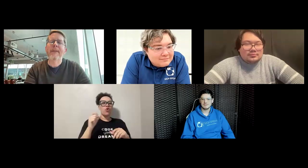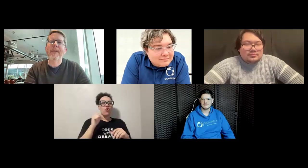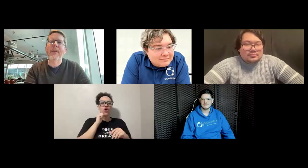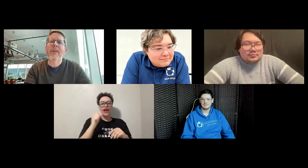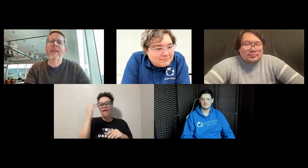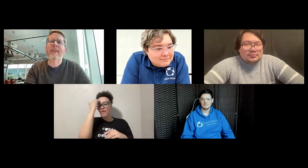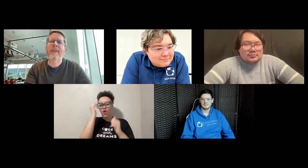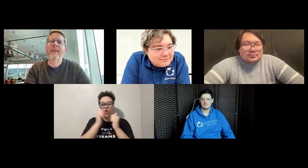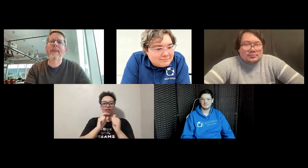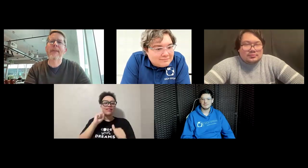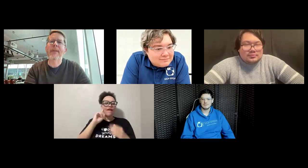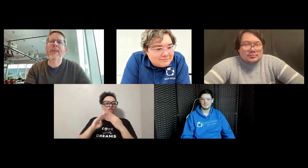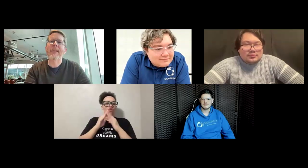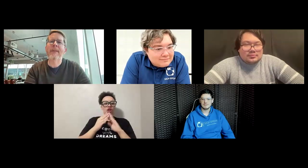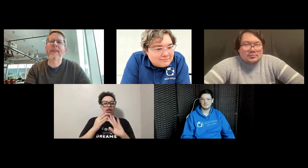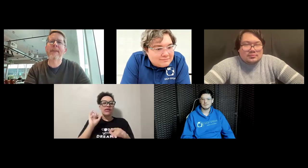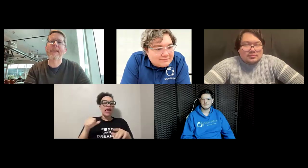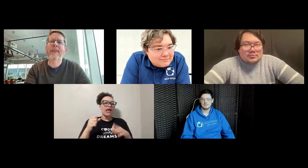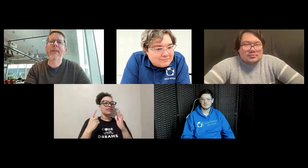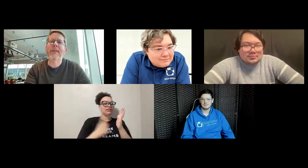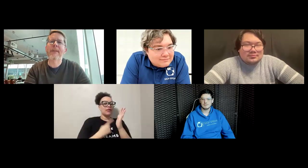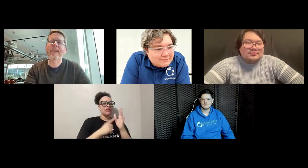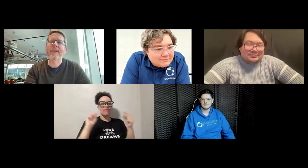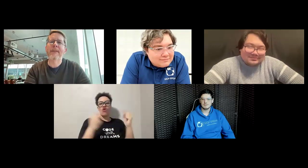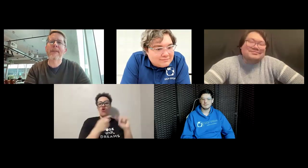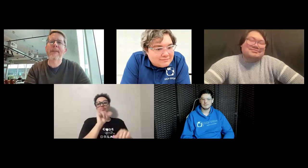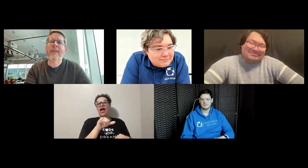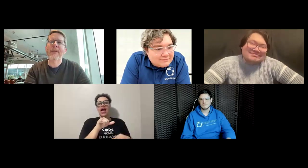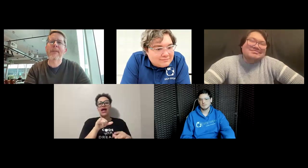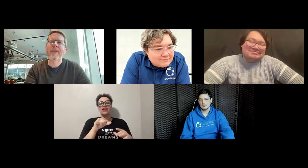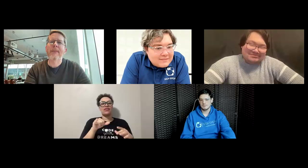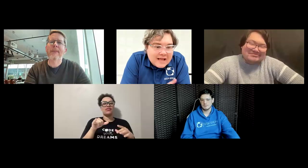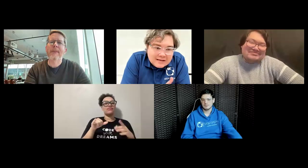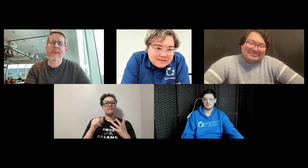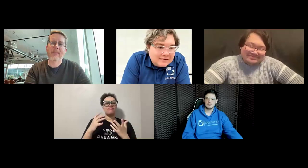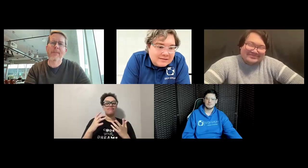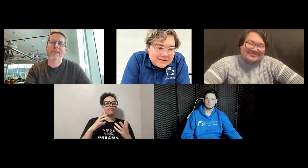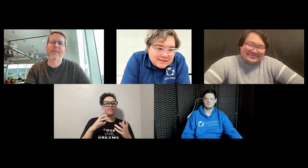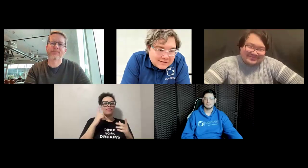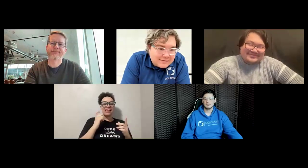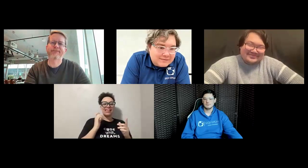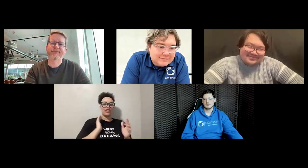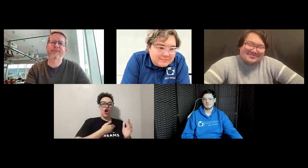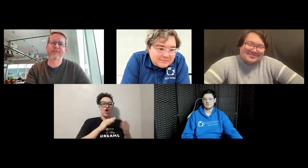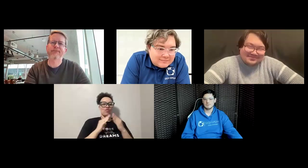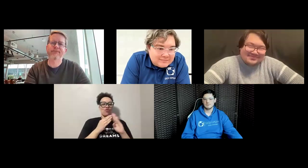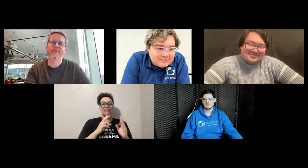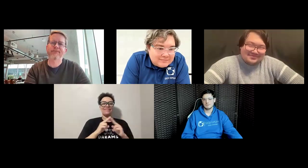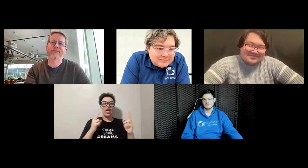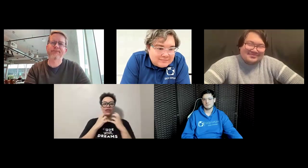out there are not necessarily familiar with the deaf community, and sometimes it's working against